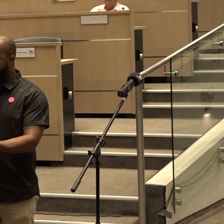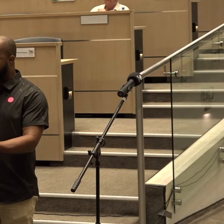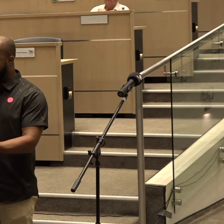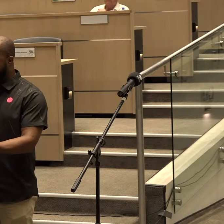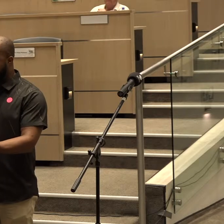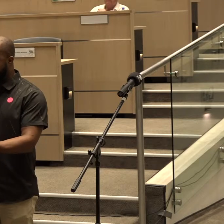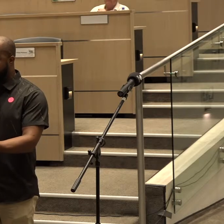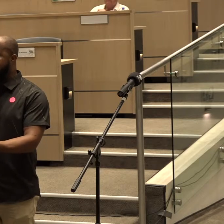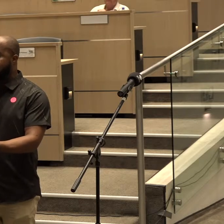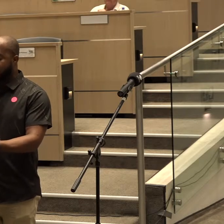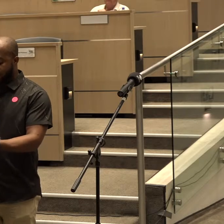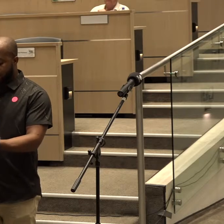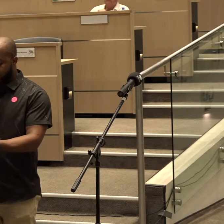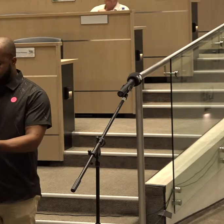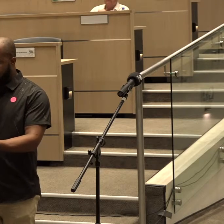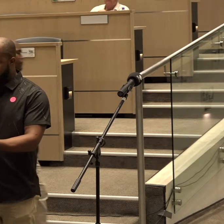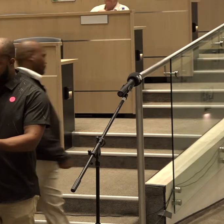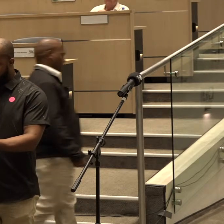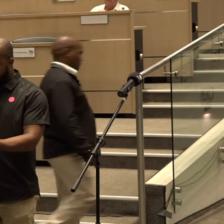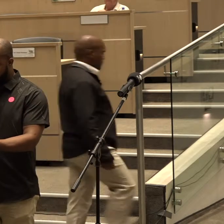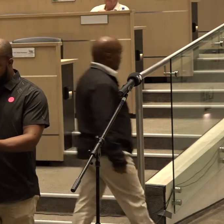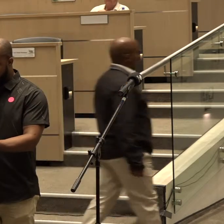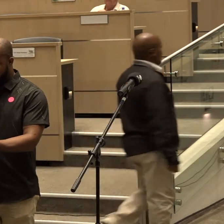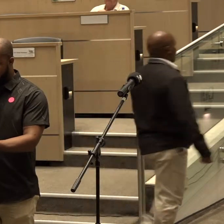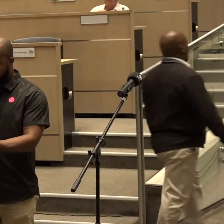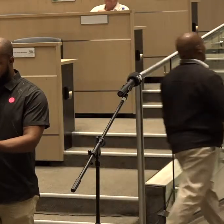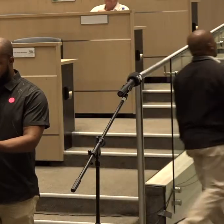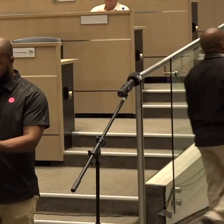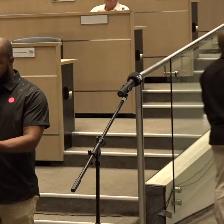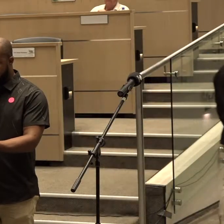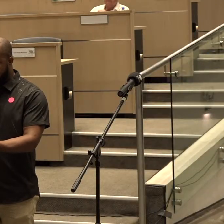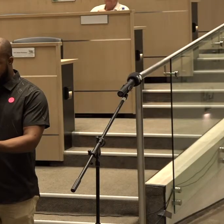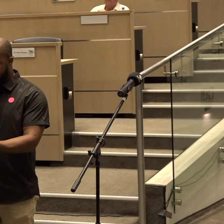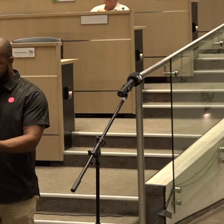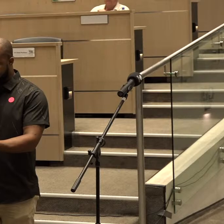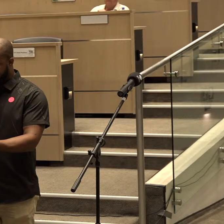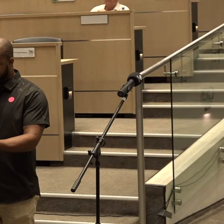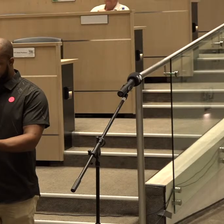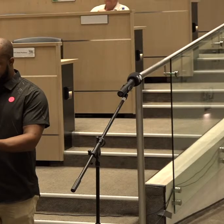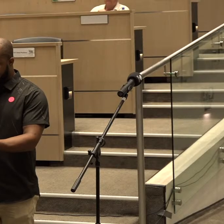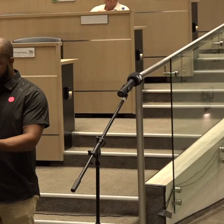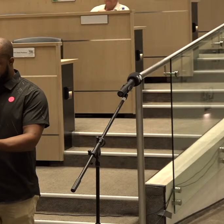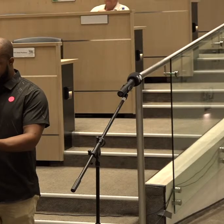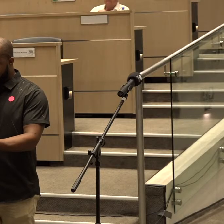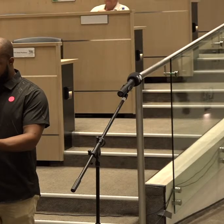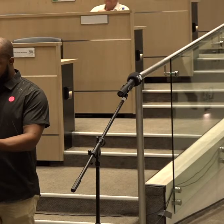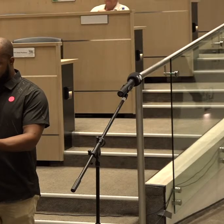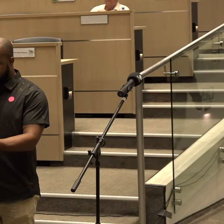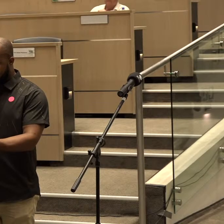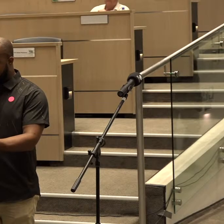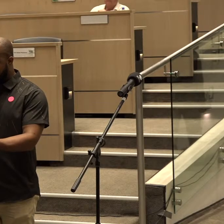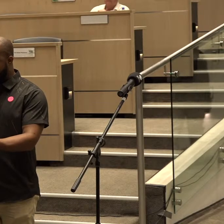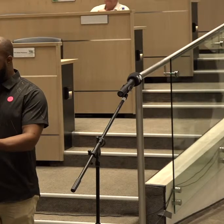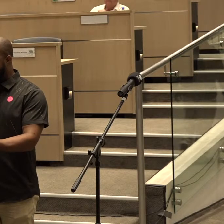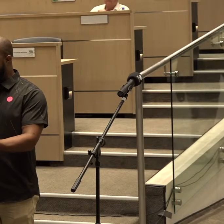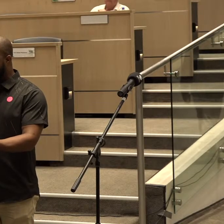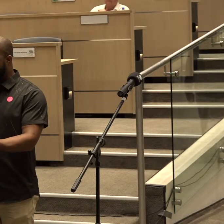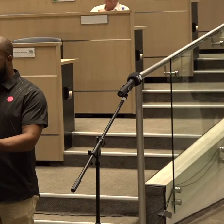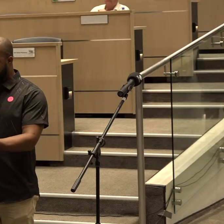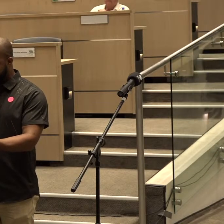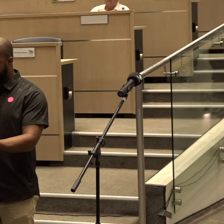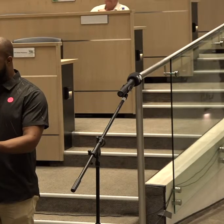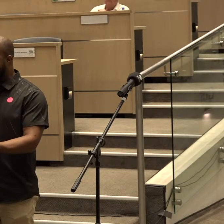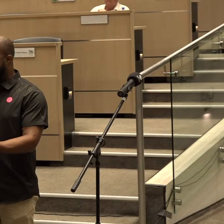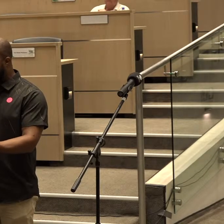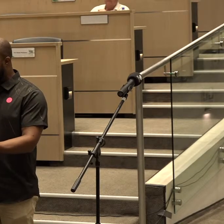it because you are not referred correctly you know I don't even know where to go um chairperson but however this is not a big deal